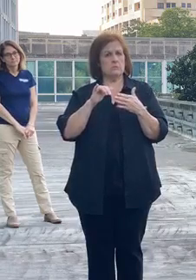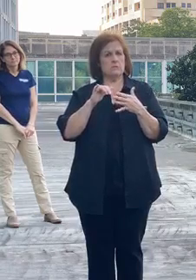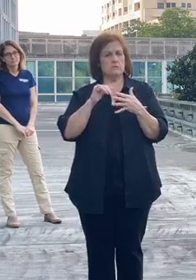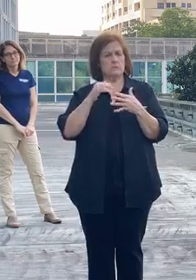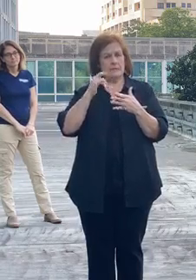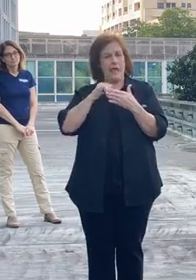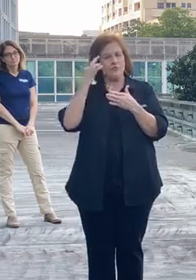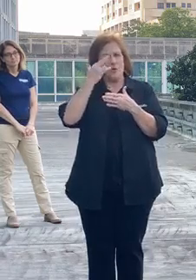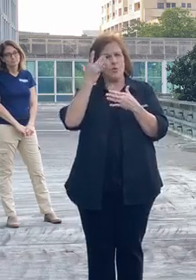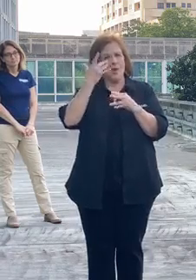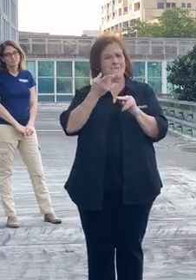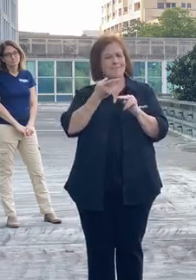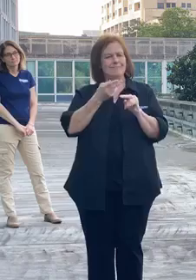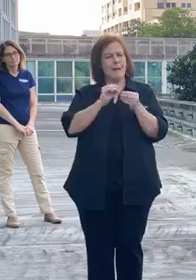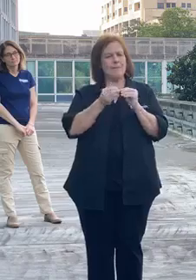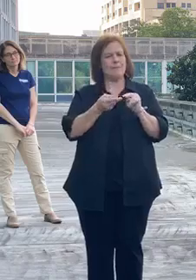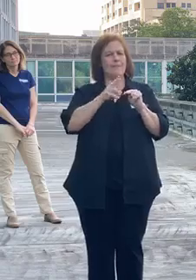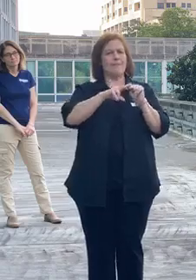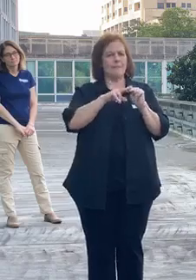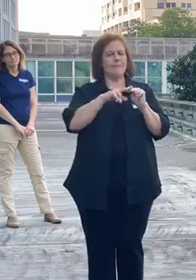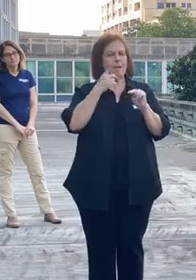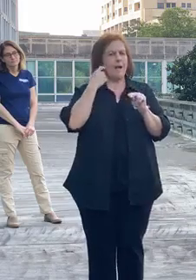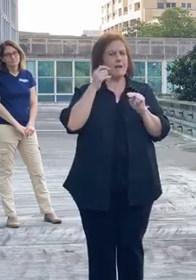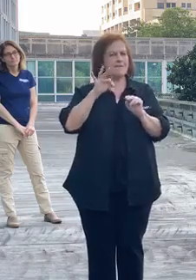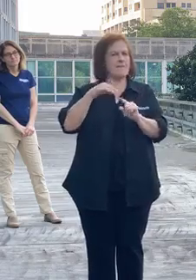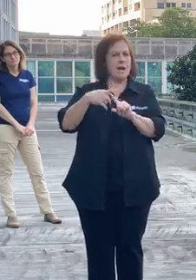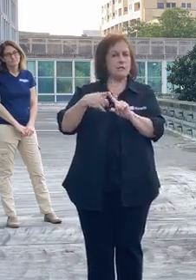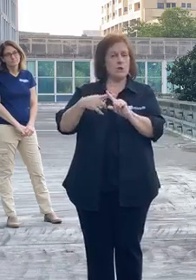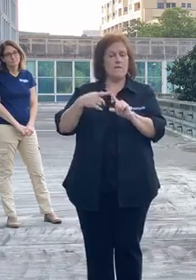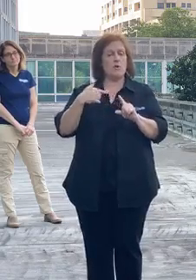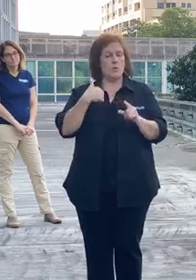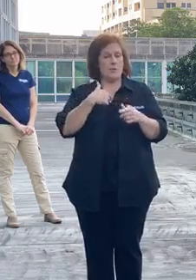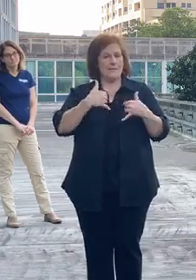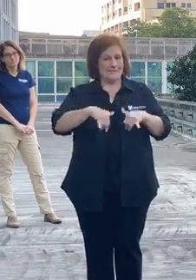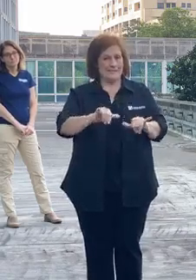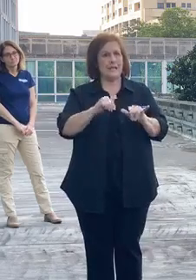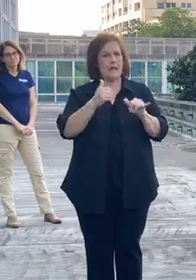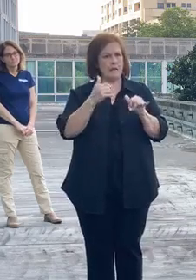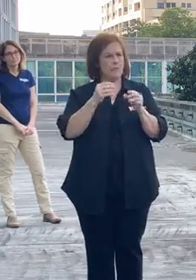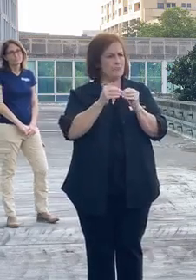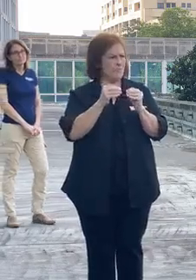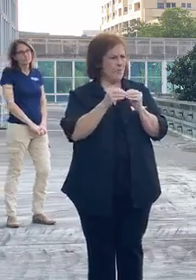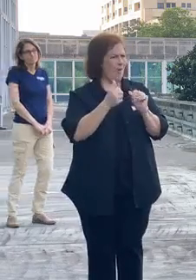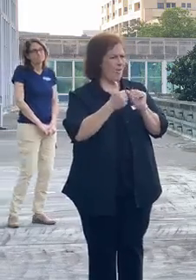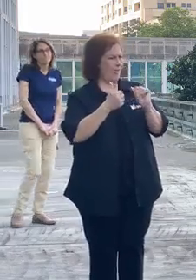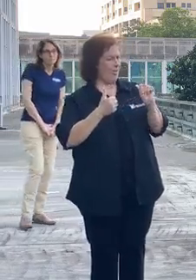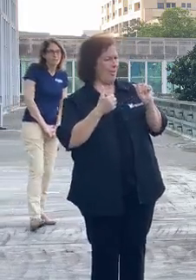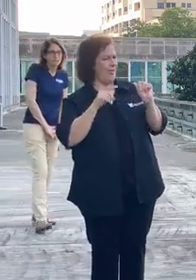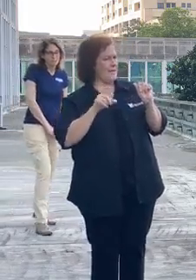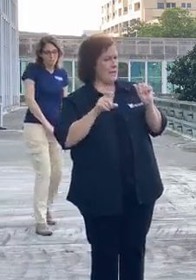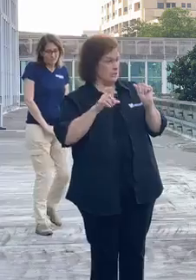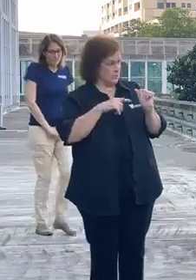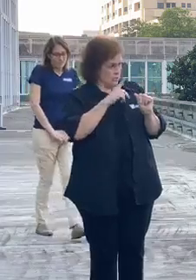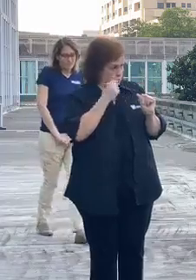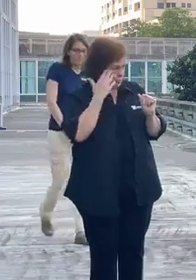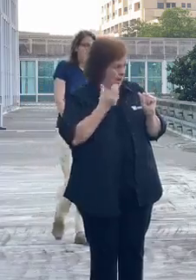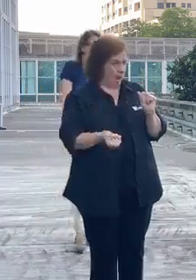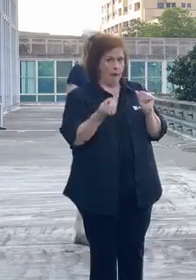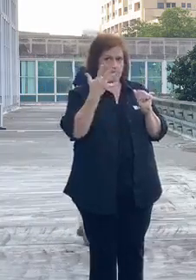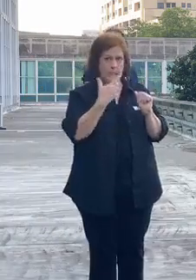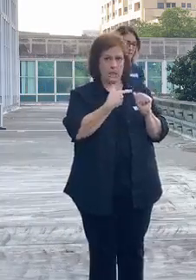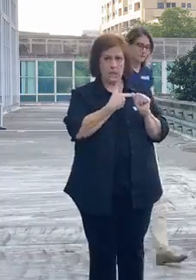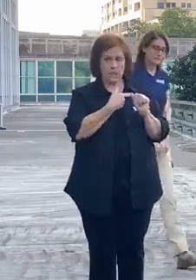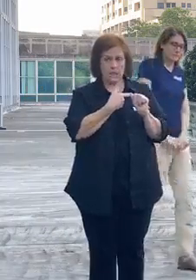results in terms of positive. We do feel like we know we still have a backlog, but Dr. Beckno, do you know that exact number